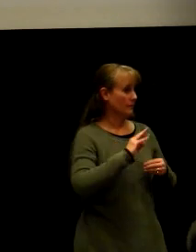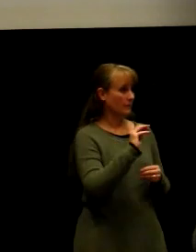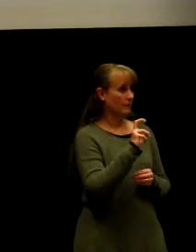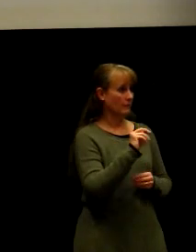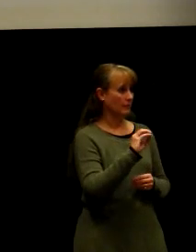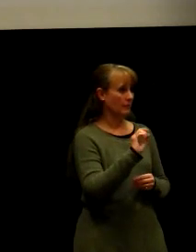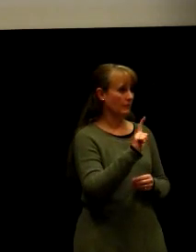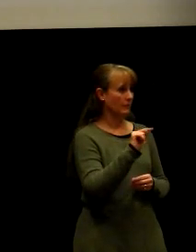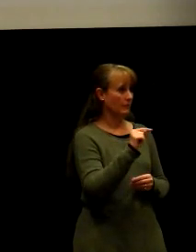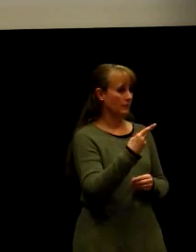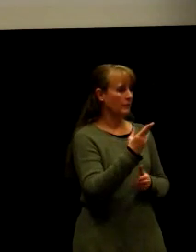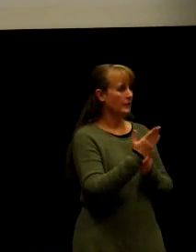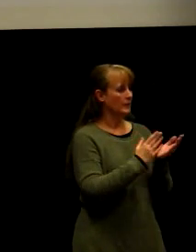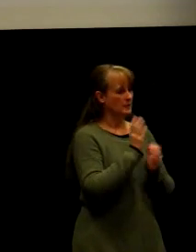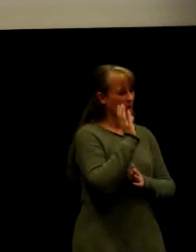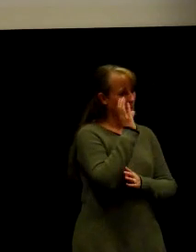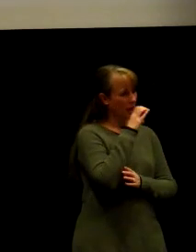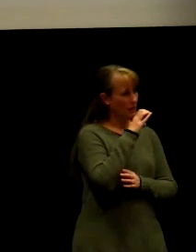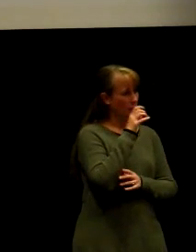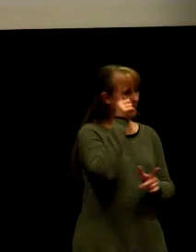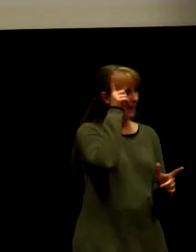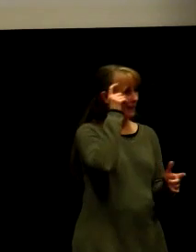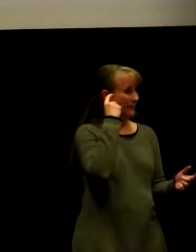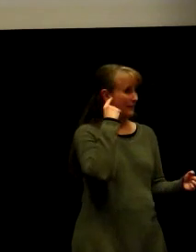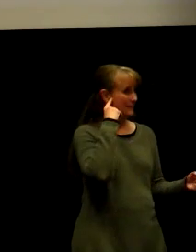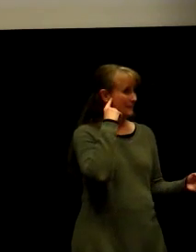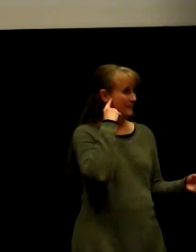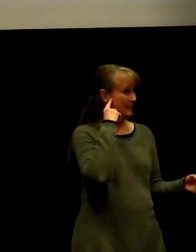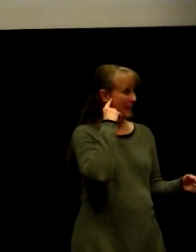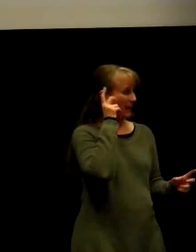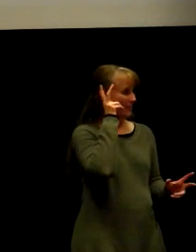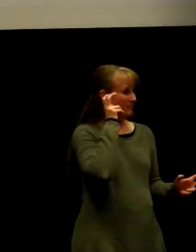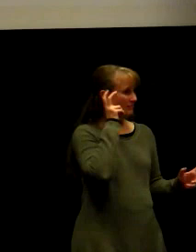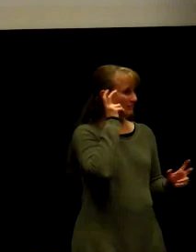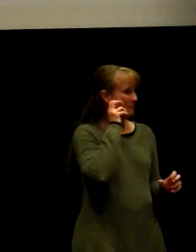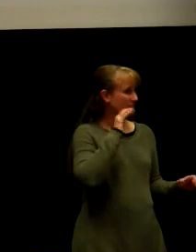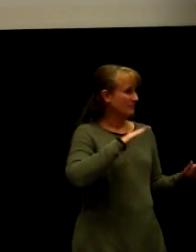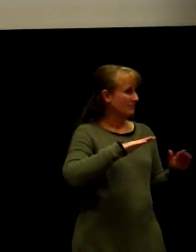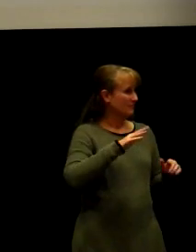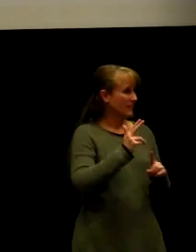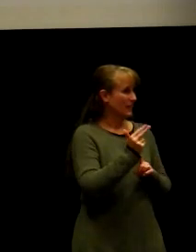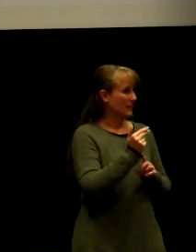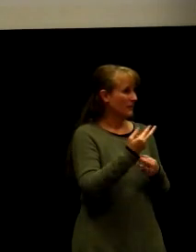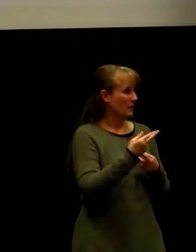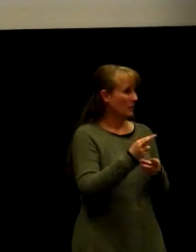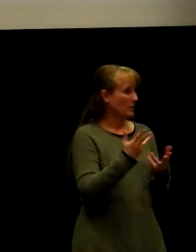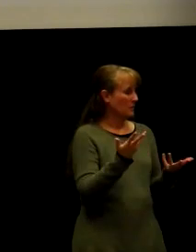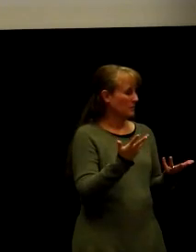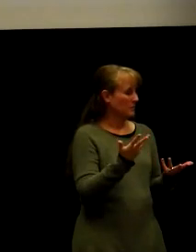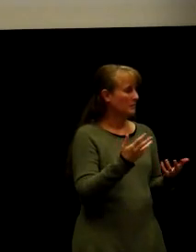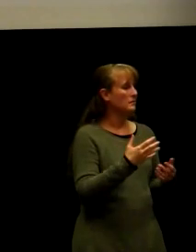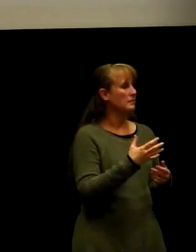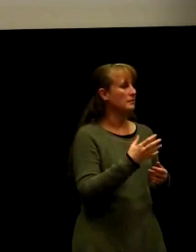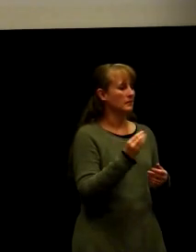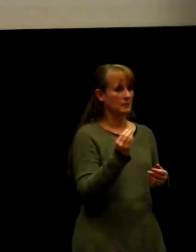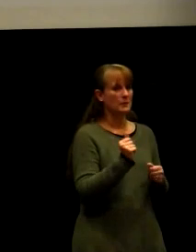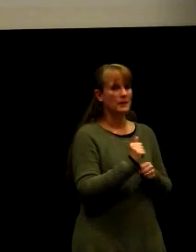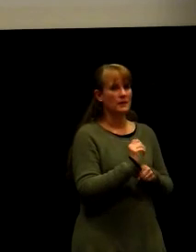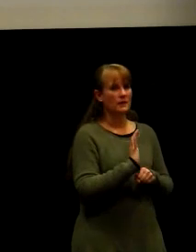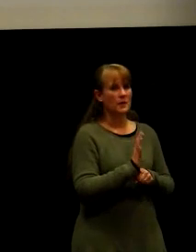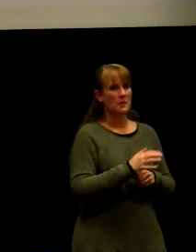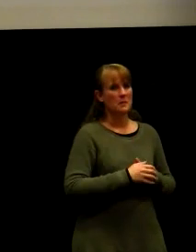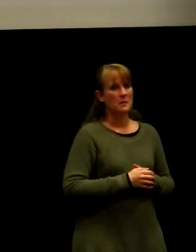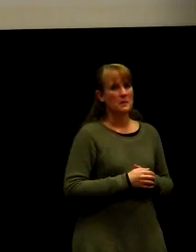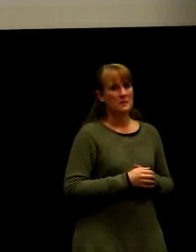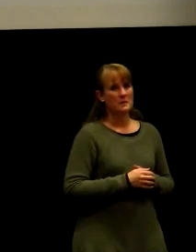and some kind of auditory alien sounds in the hotel room section at the very end of the film.